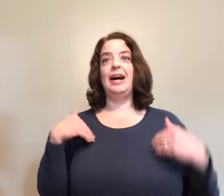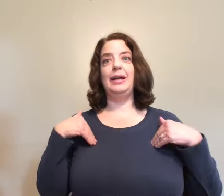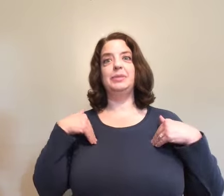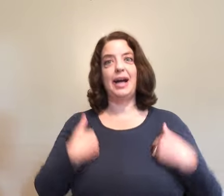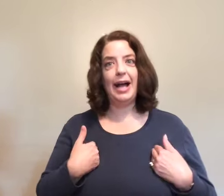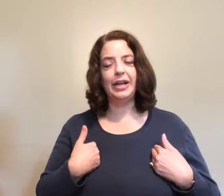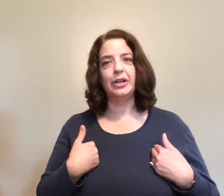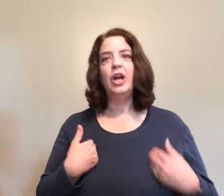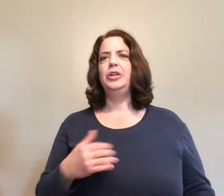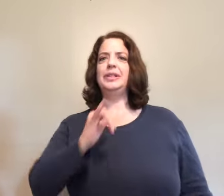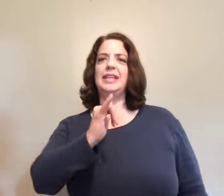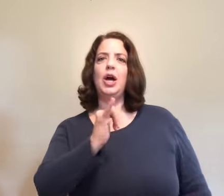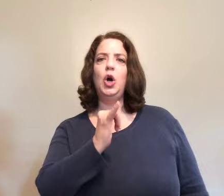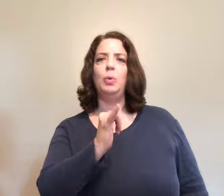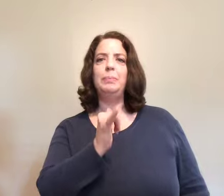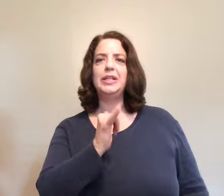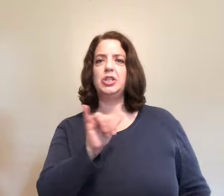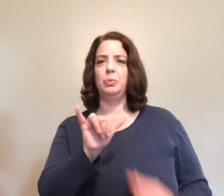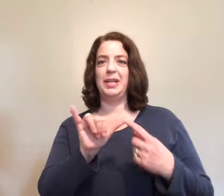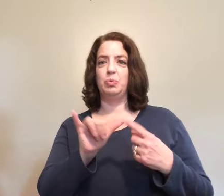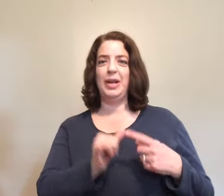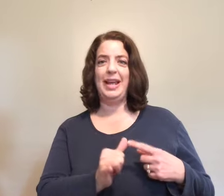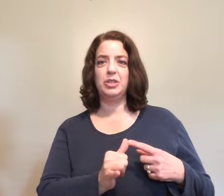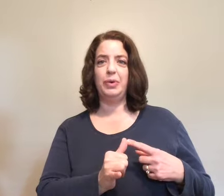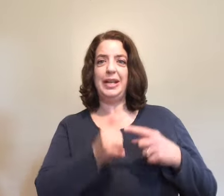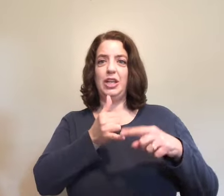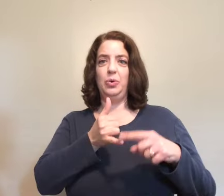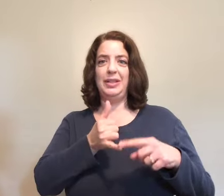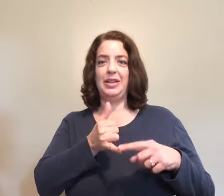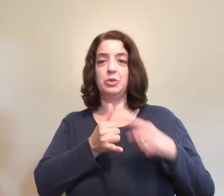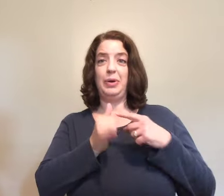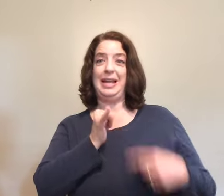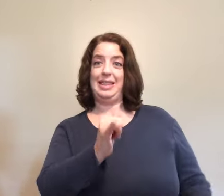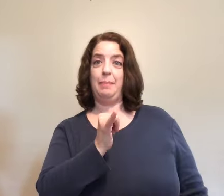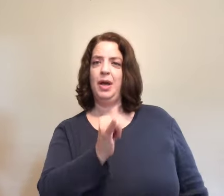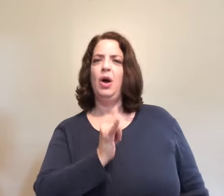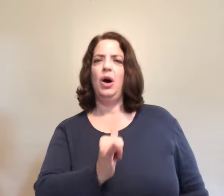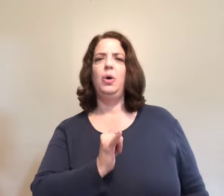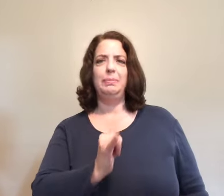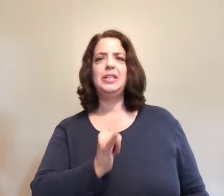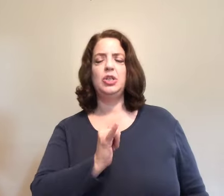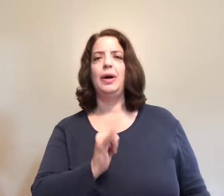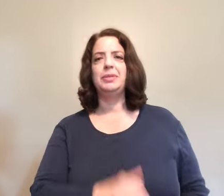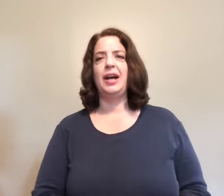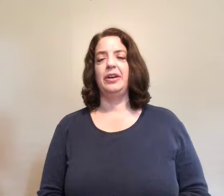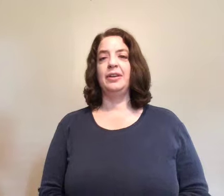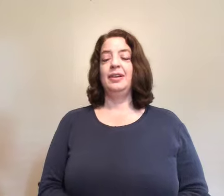I'm tired, you can say, oh, me too, because one hand is pointing at you and the other is pointing at them. Oh, me too, I'm tired.